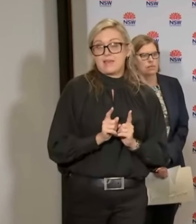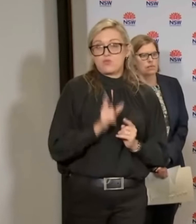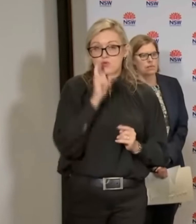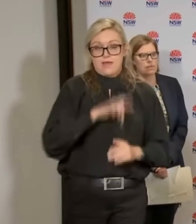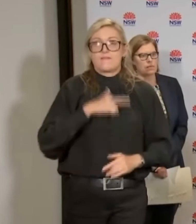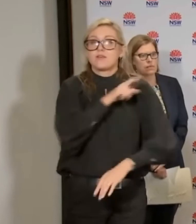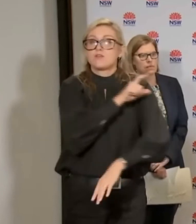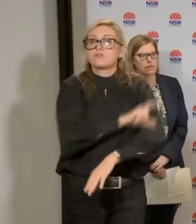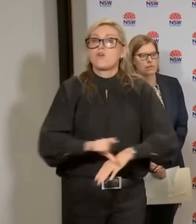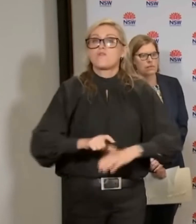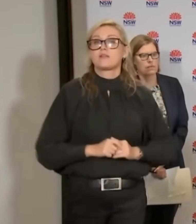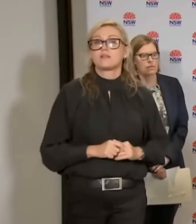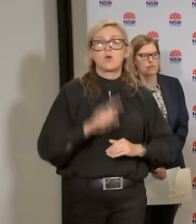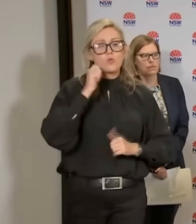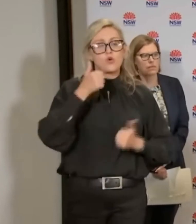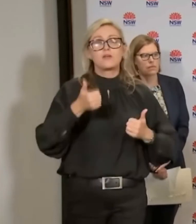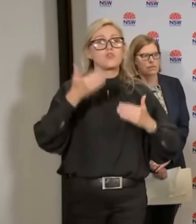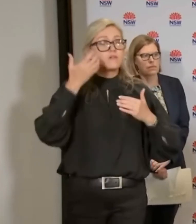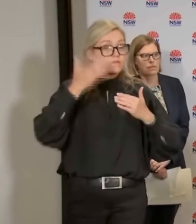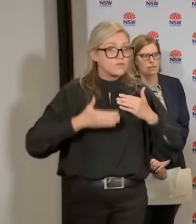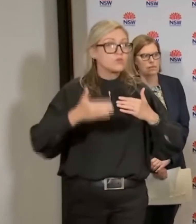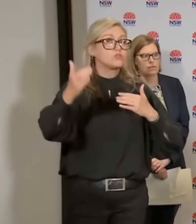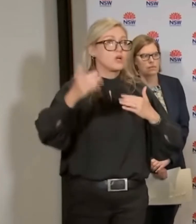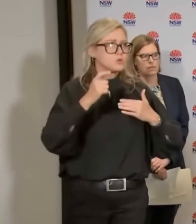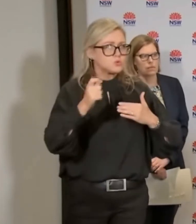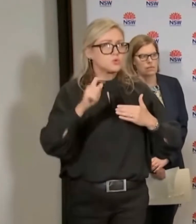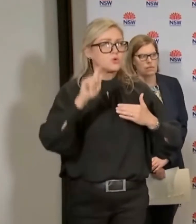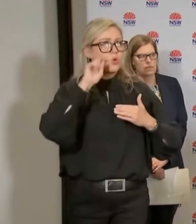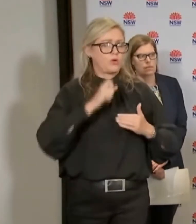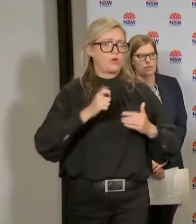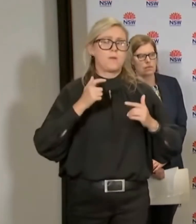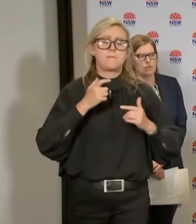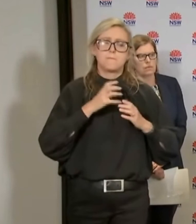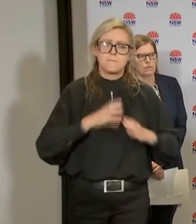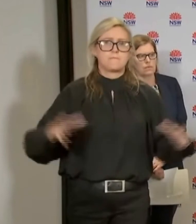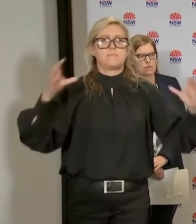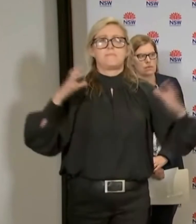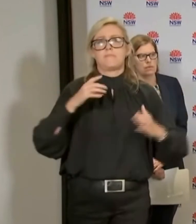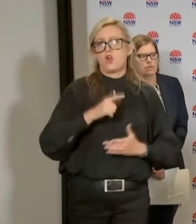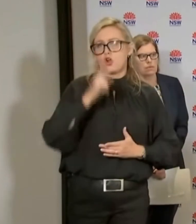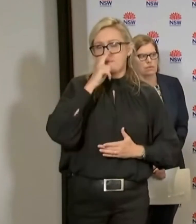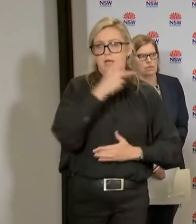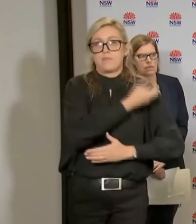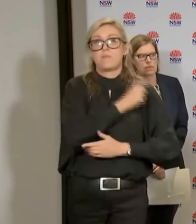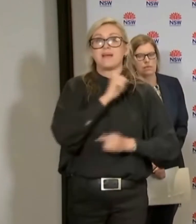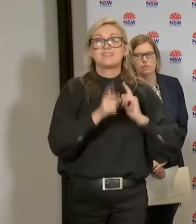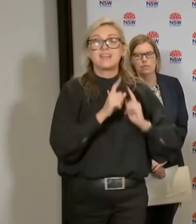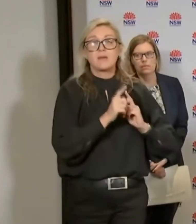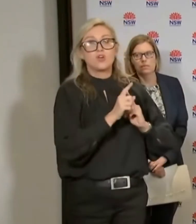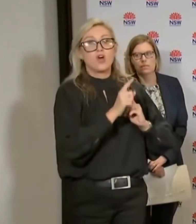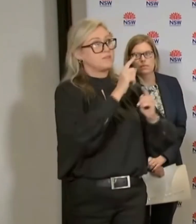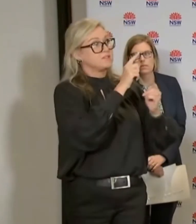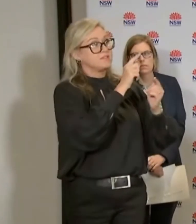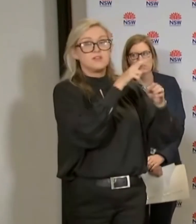mass vaccinations moving forward. But I want to be clear that there'll come a point in time when the New South Wales government doesn't have all the information. It will come to us